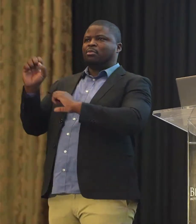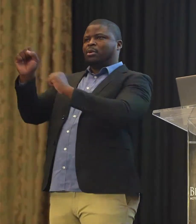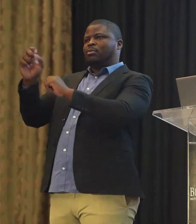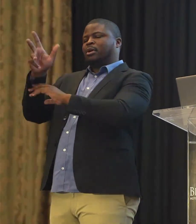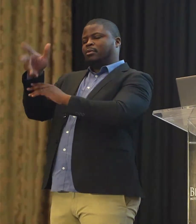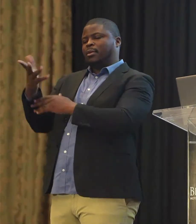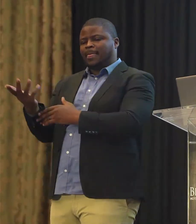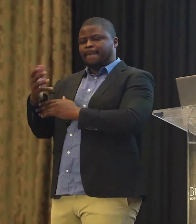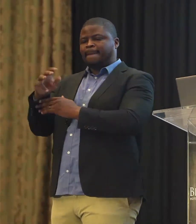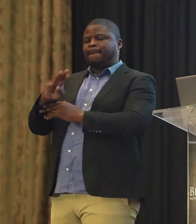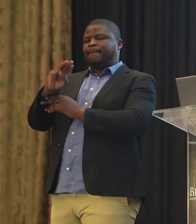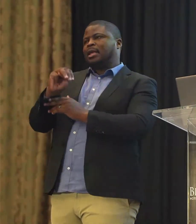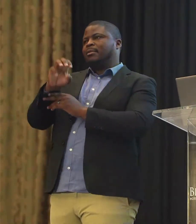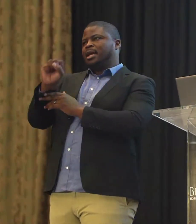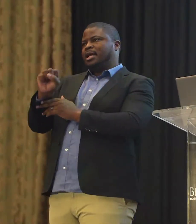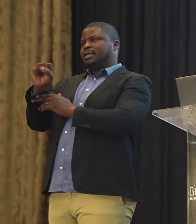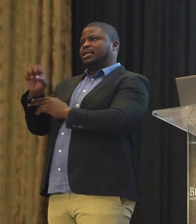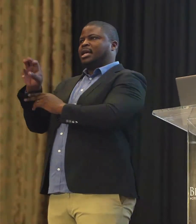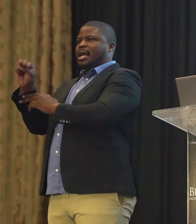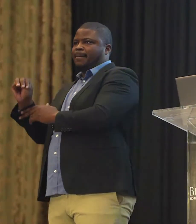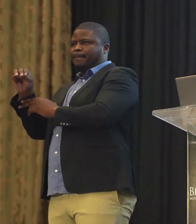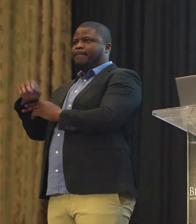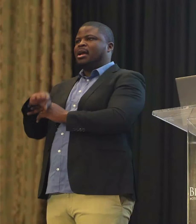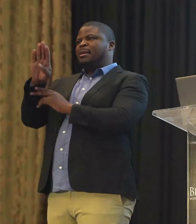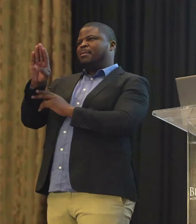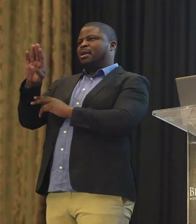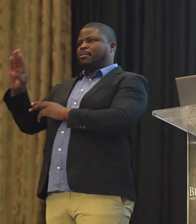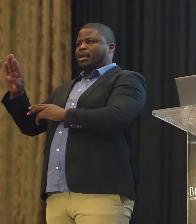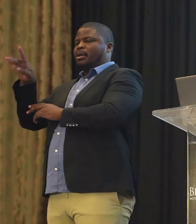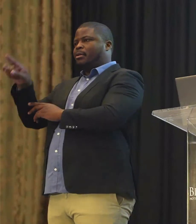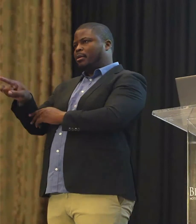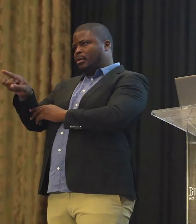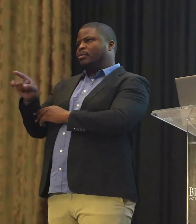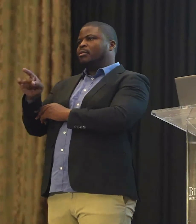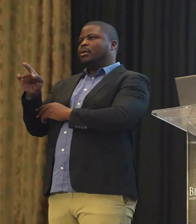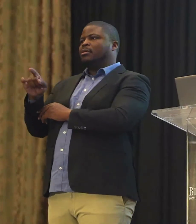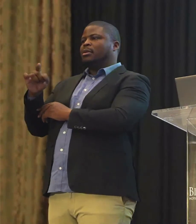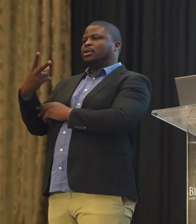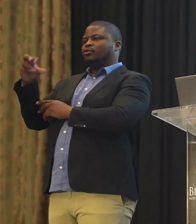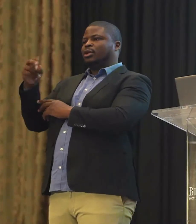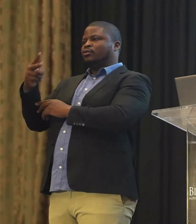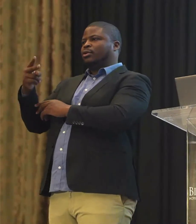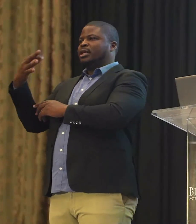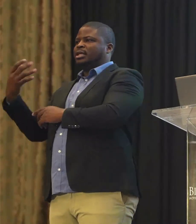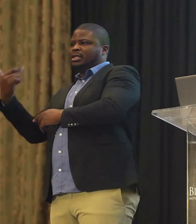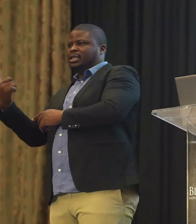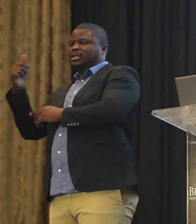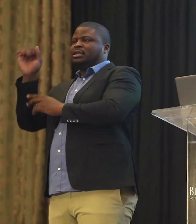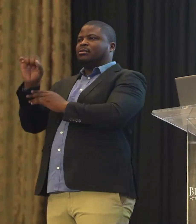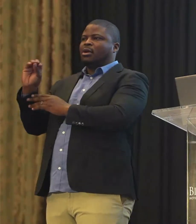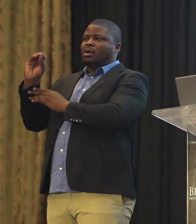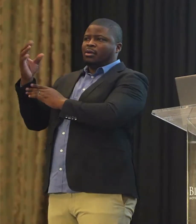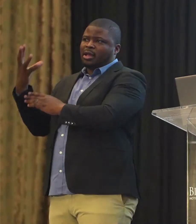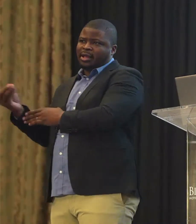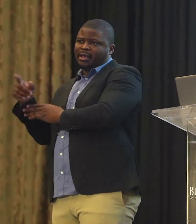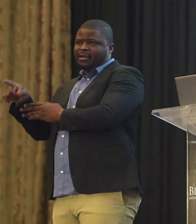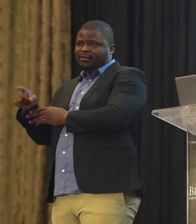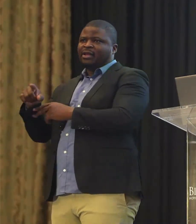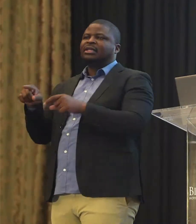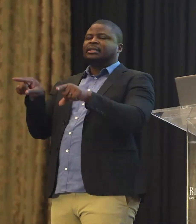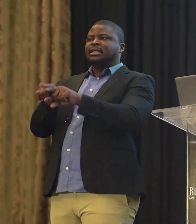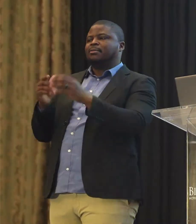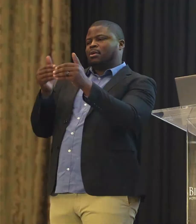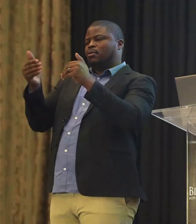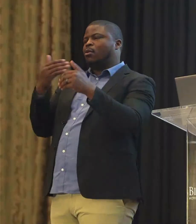the MSM BBS will be in 2026. And we've also got the BBS Lite that is also coordinated by SANAC, which will